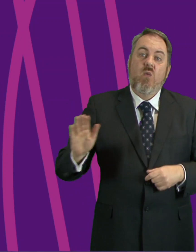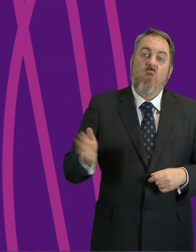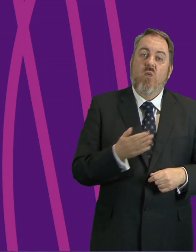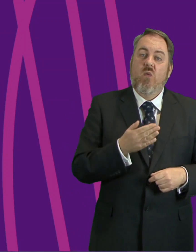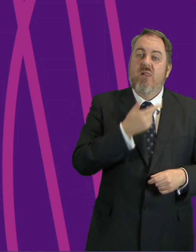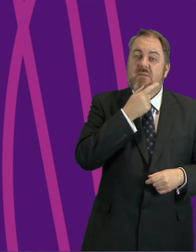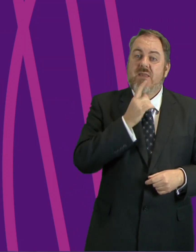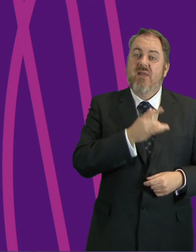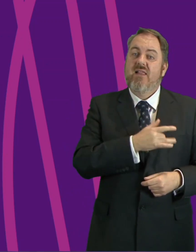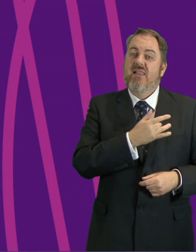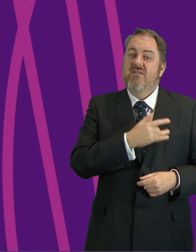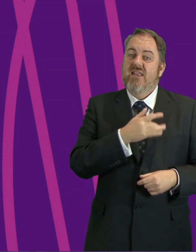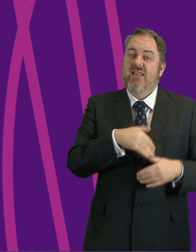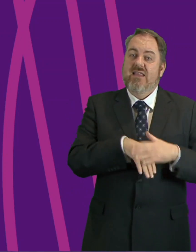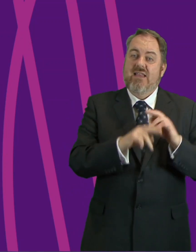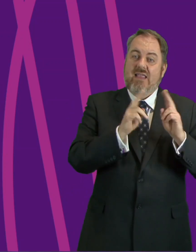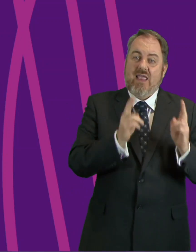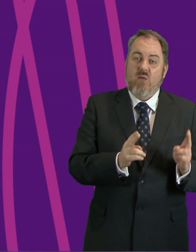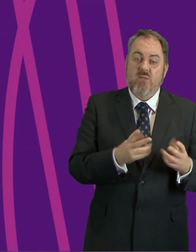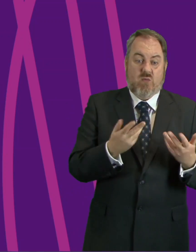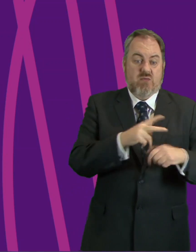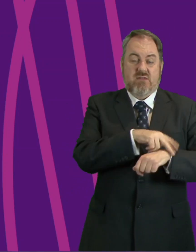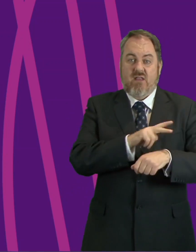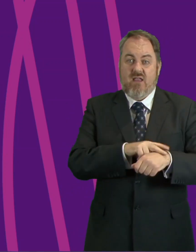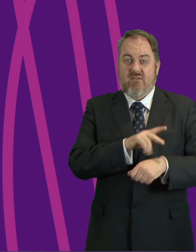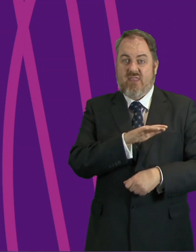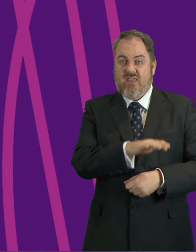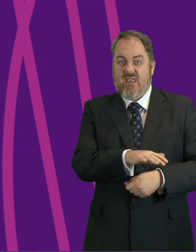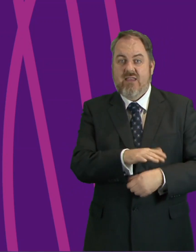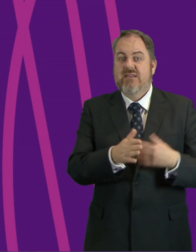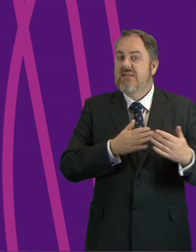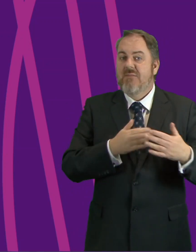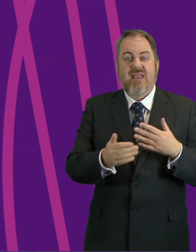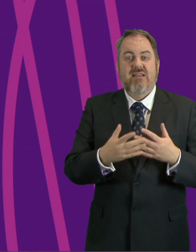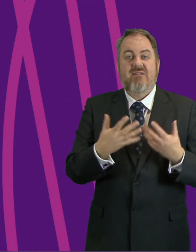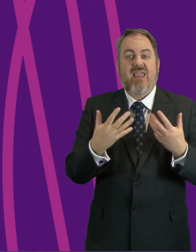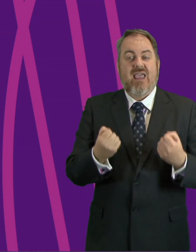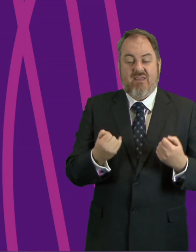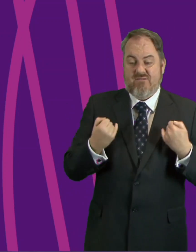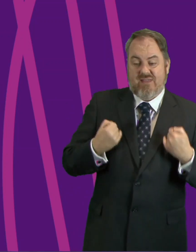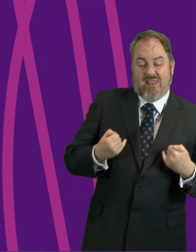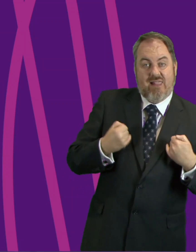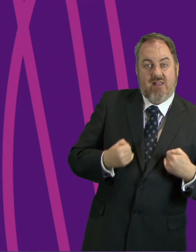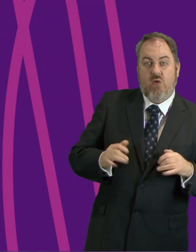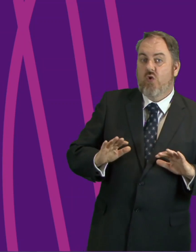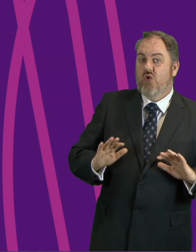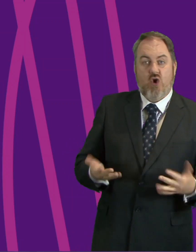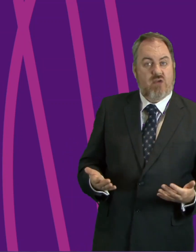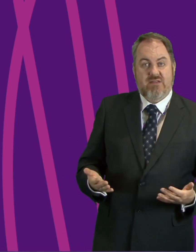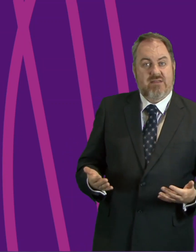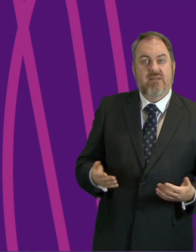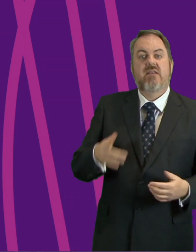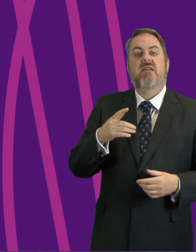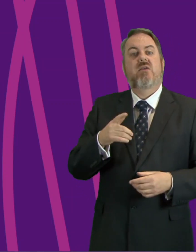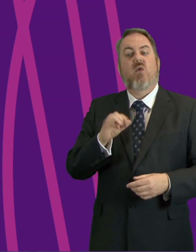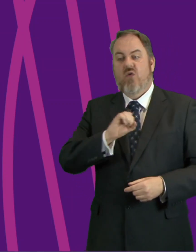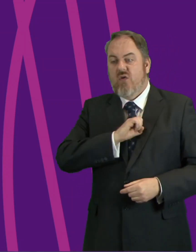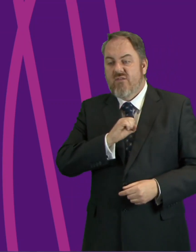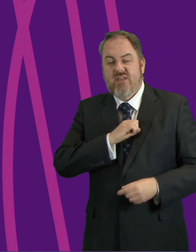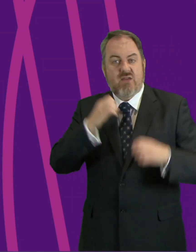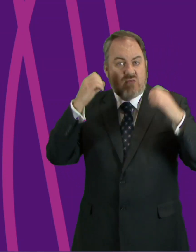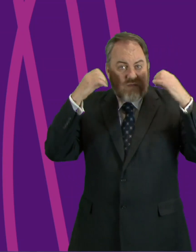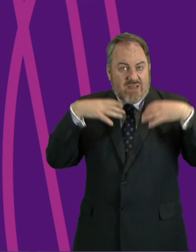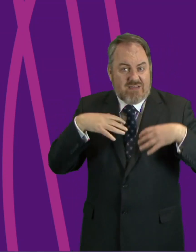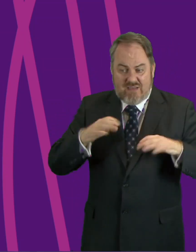whether symptomatic or asymptomatic or pre-symptomatic, and there is also testing being done